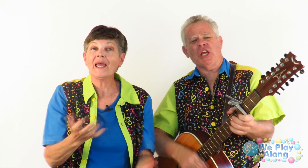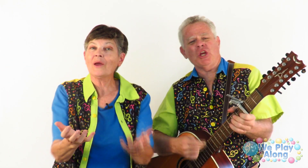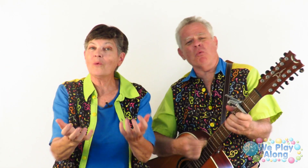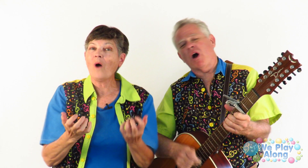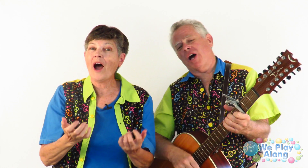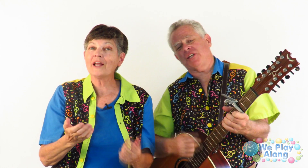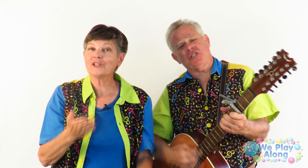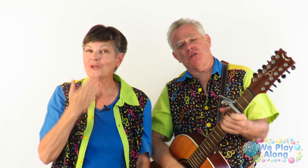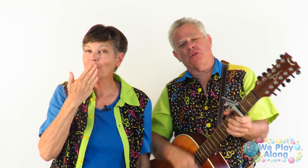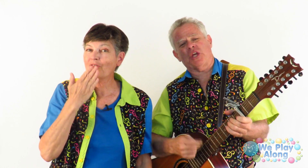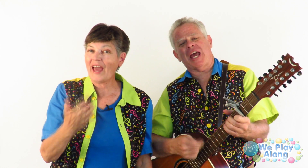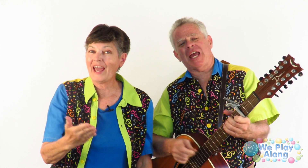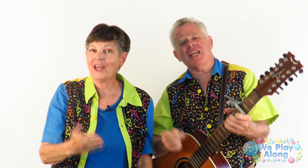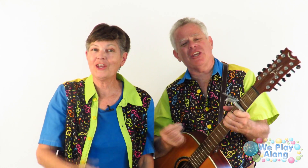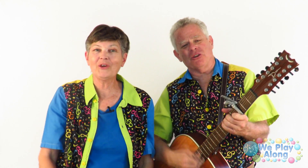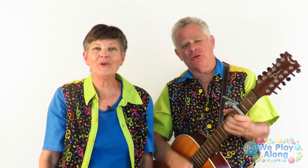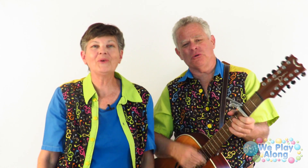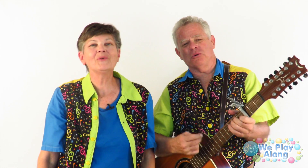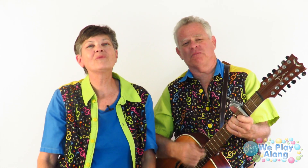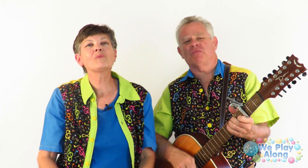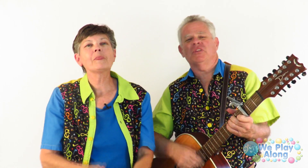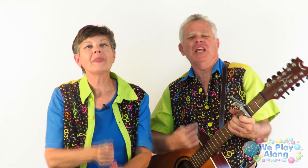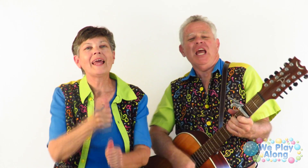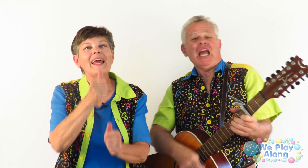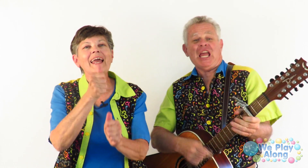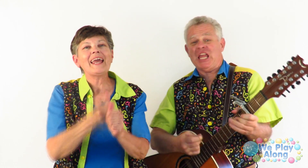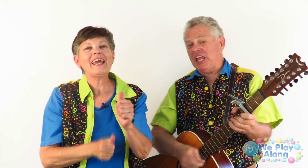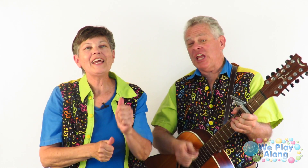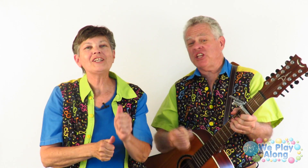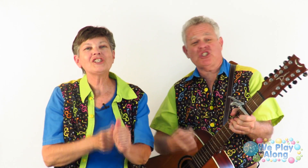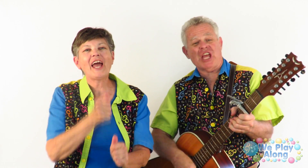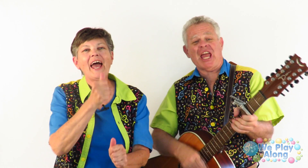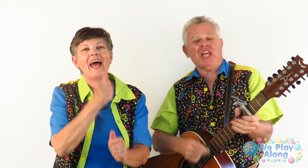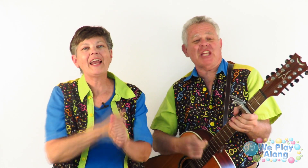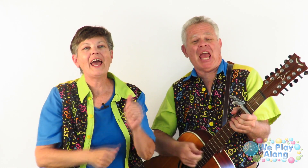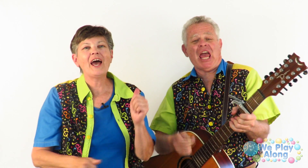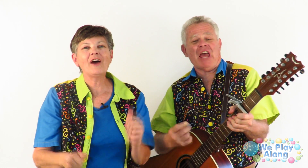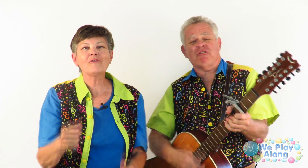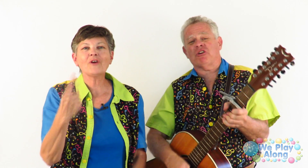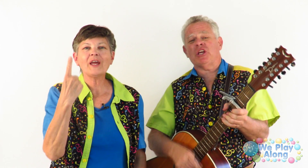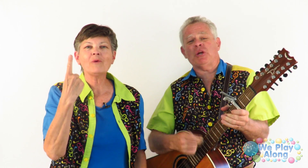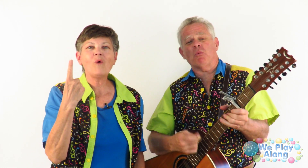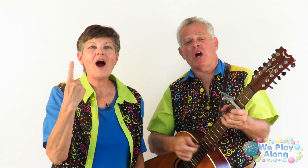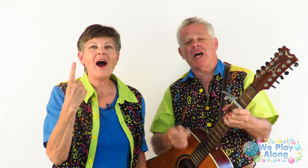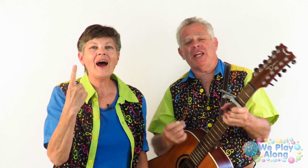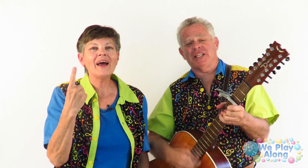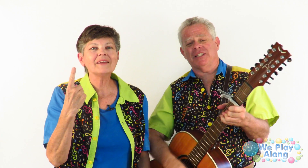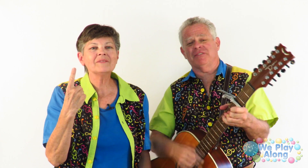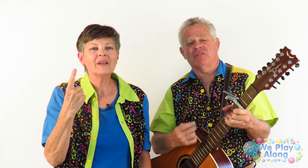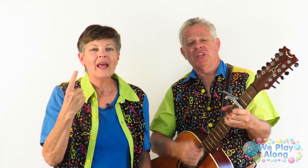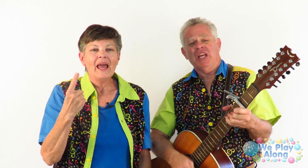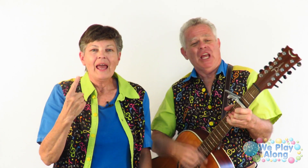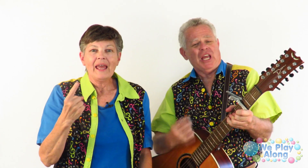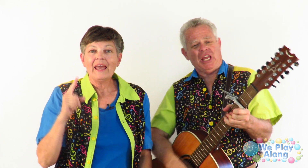We want to thank you, each and every one.